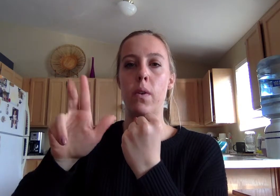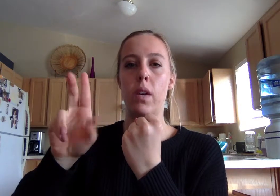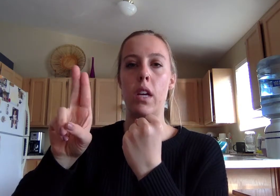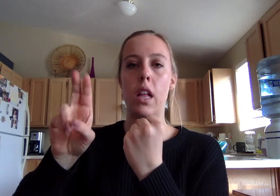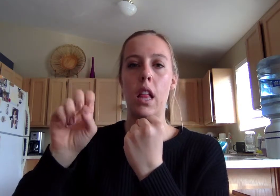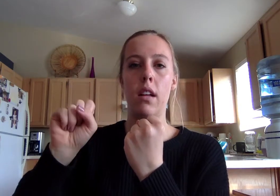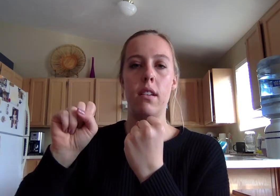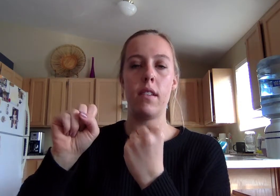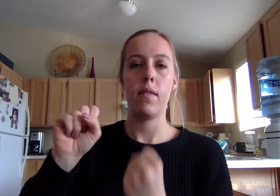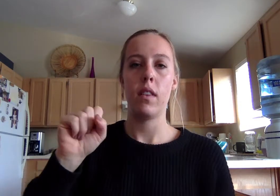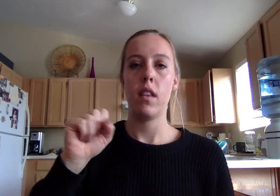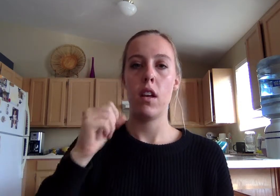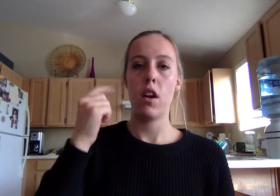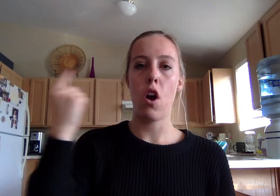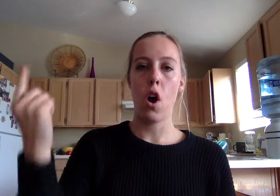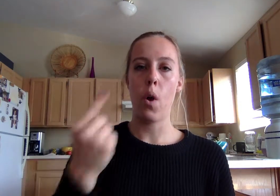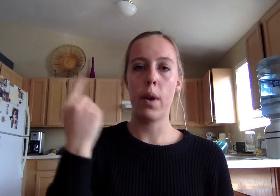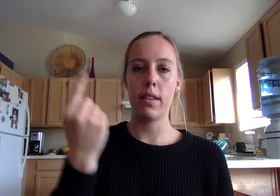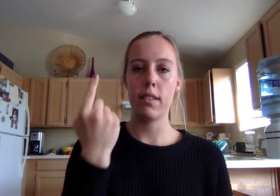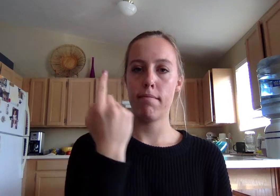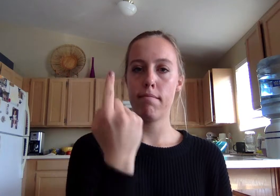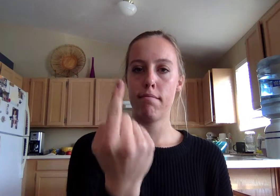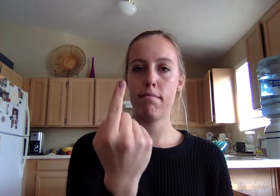or unicellular organisms, such as bacteria.